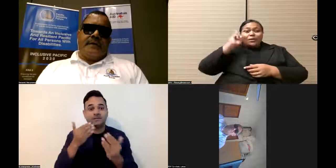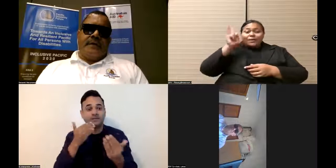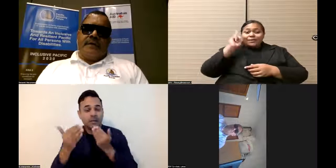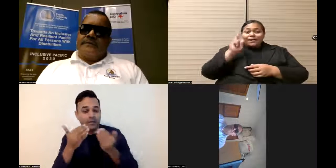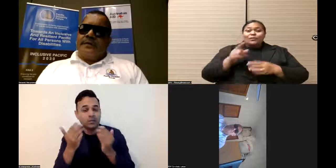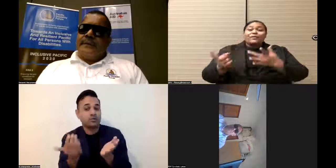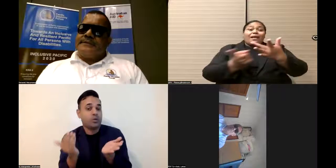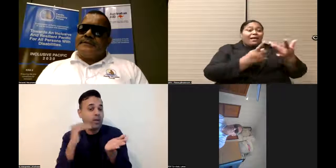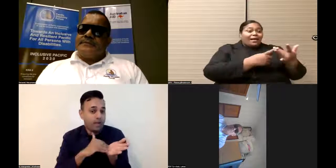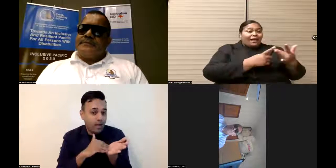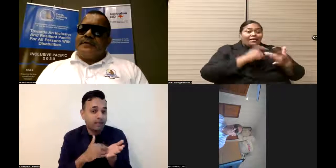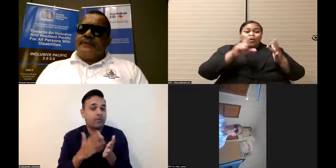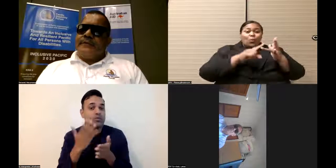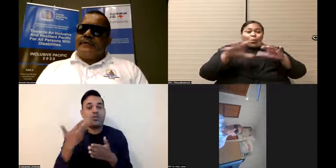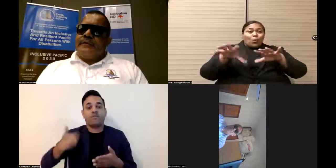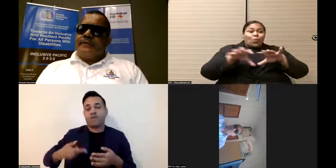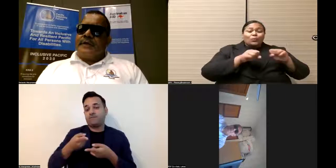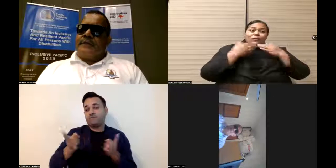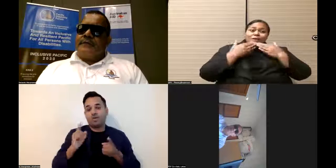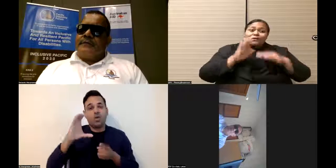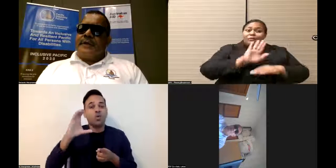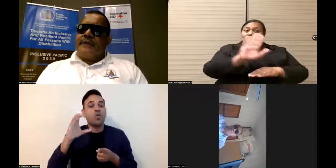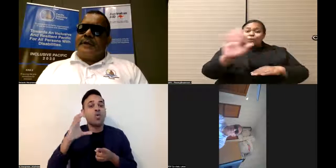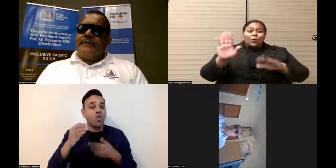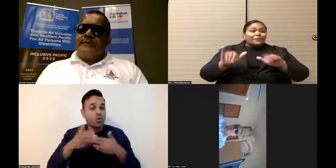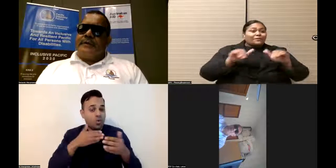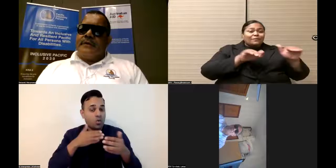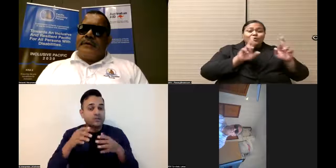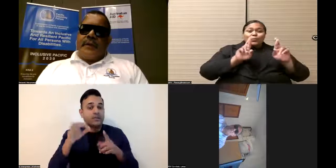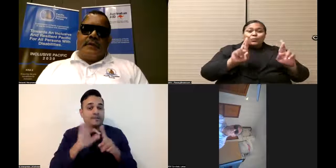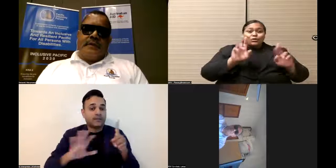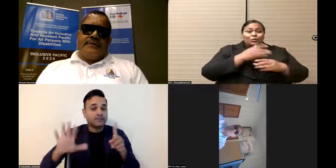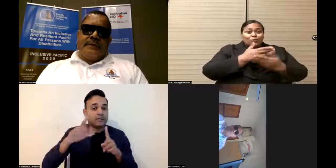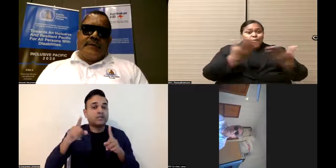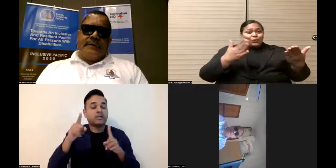well, and a huge God bless to all of you. Thanking you, vinaka pagalib,